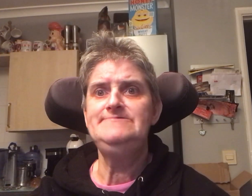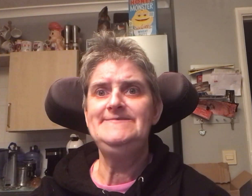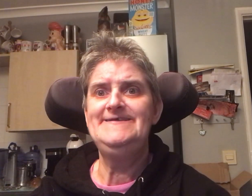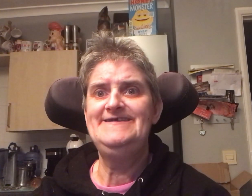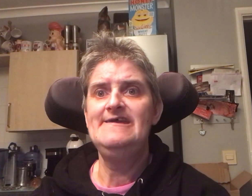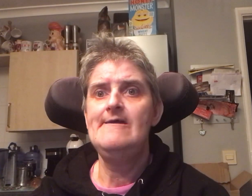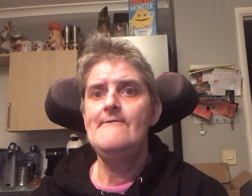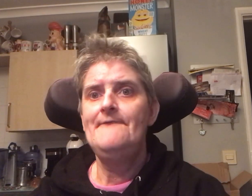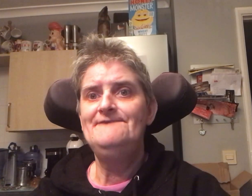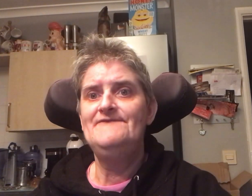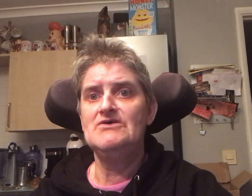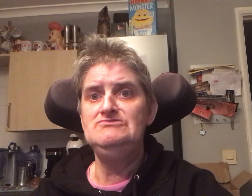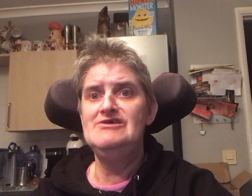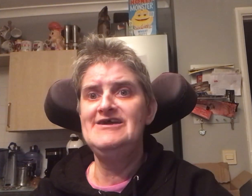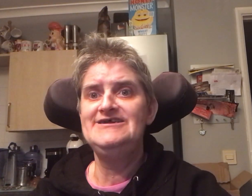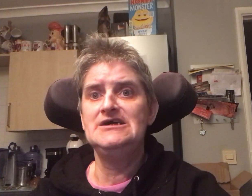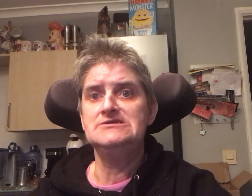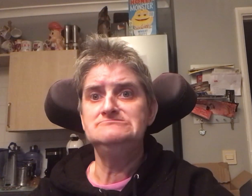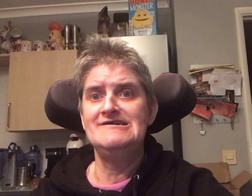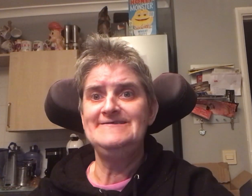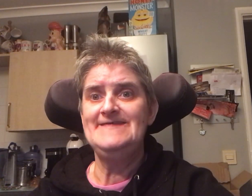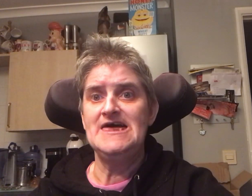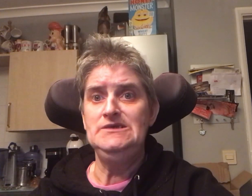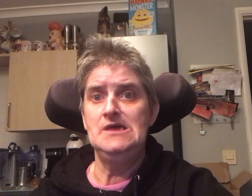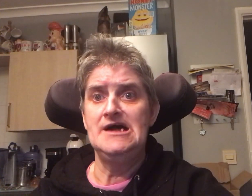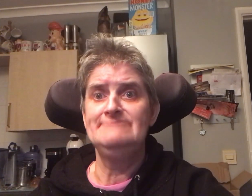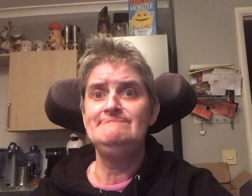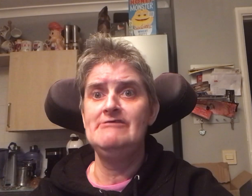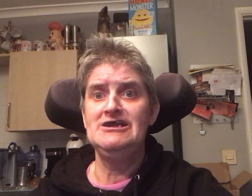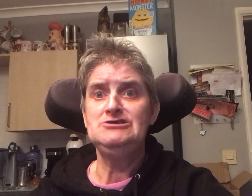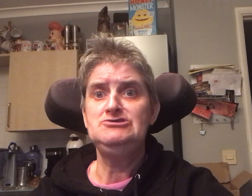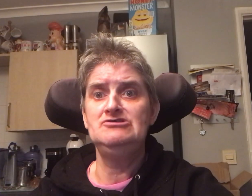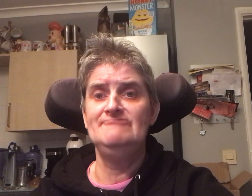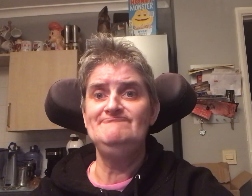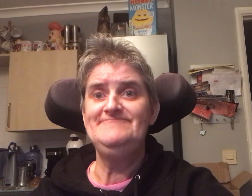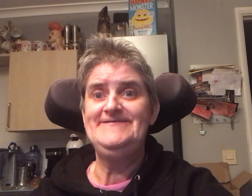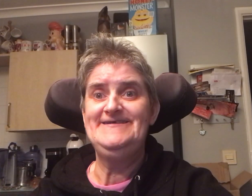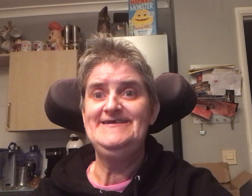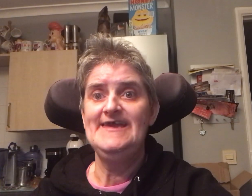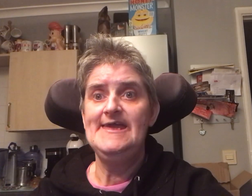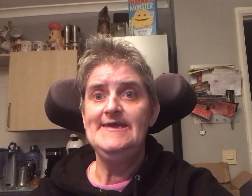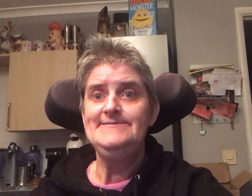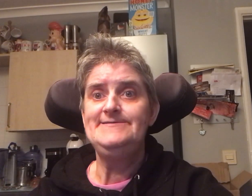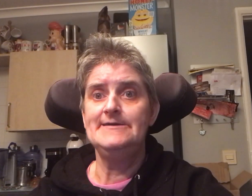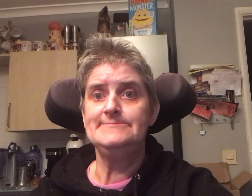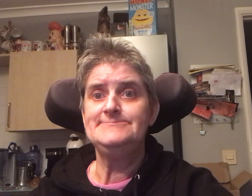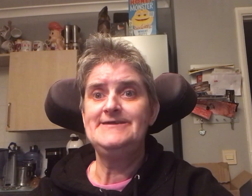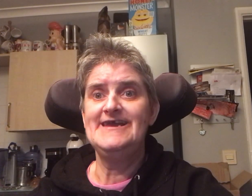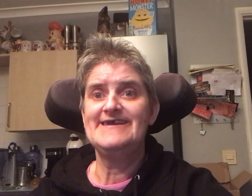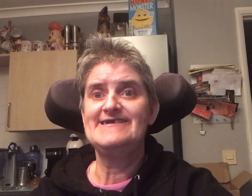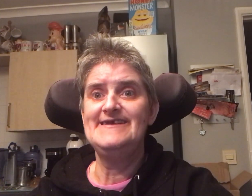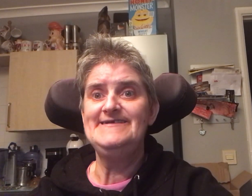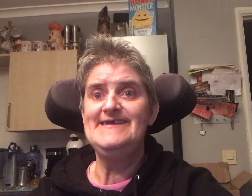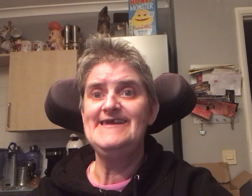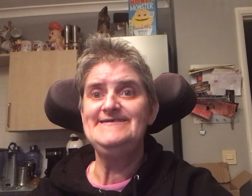accounts for the RNLI, which I'm still digging